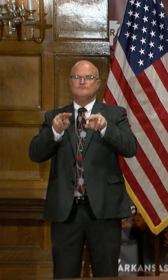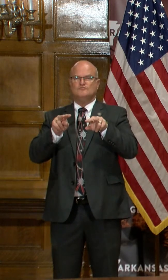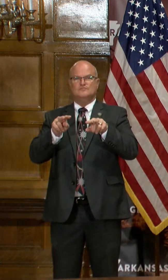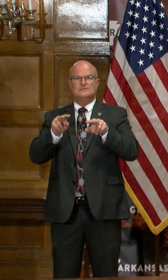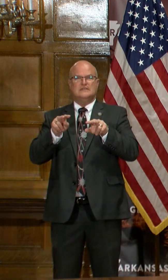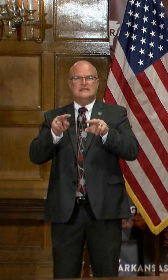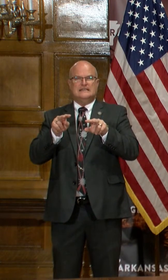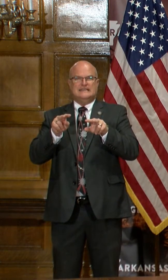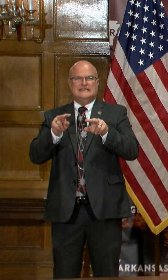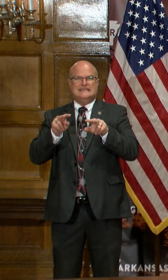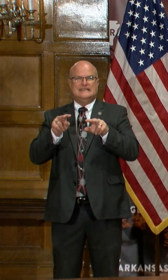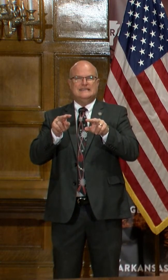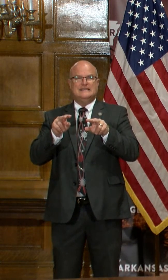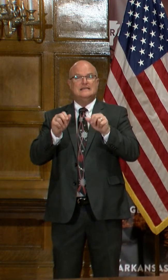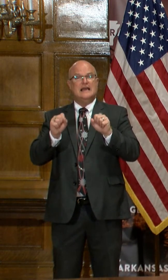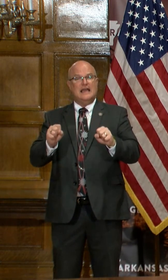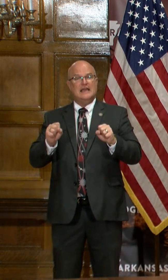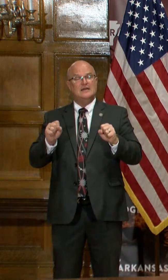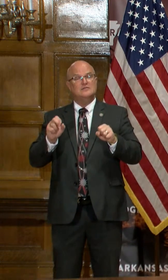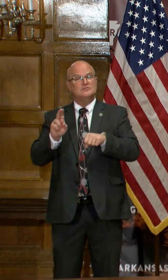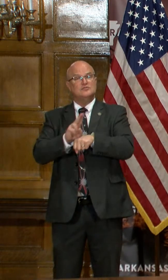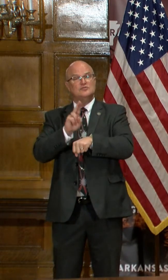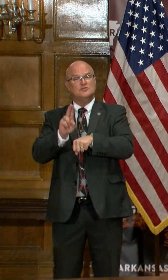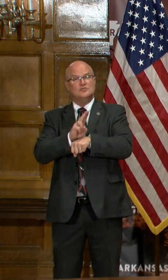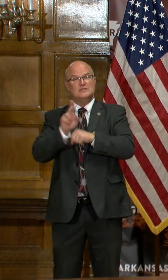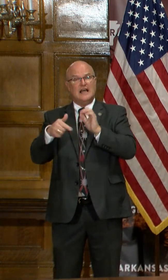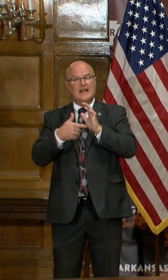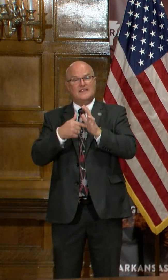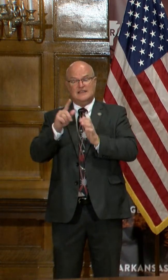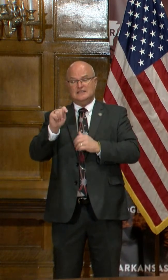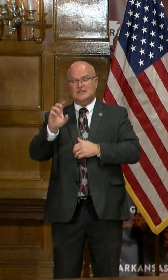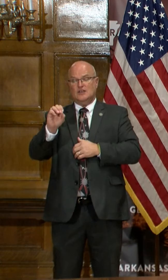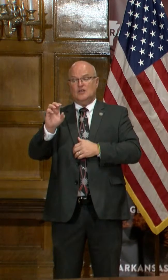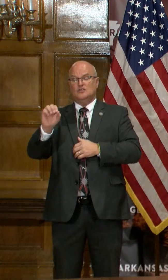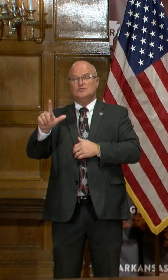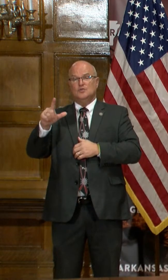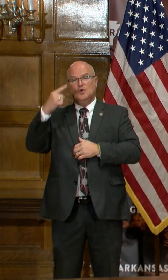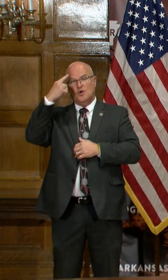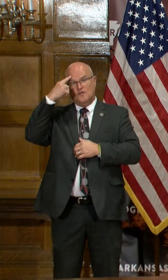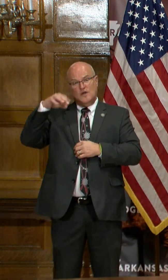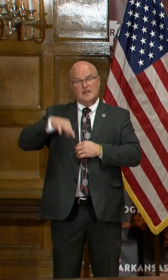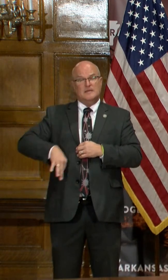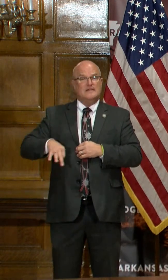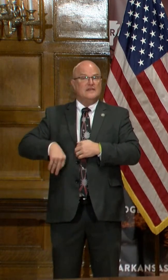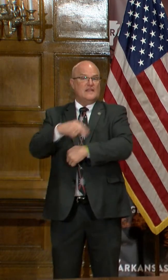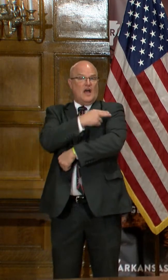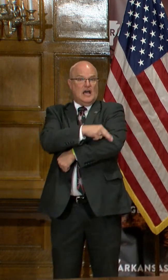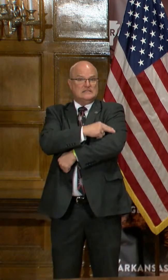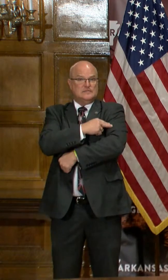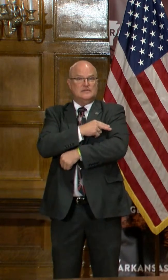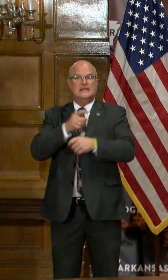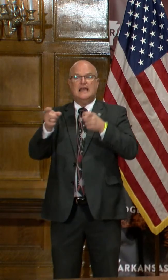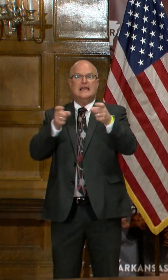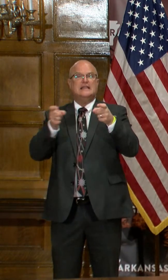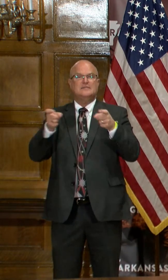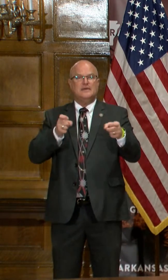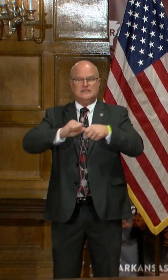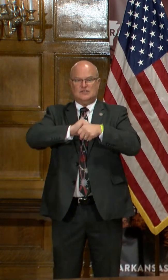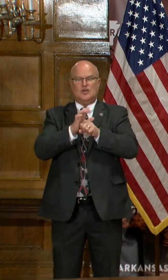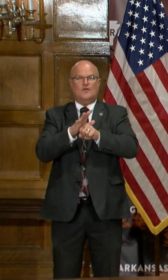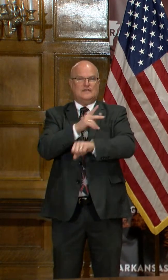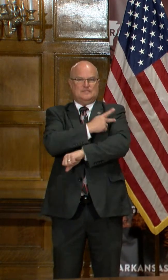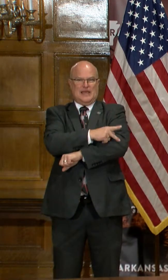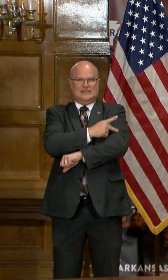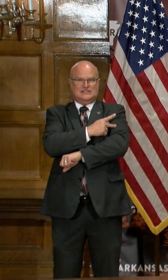to being able to utilize this tool for the benefit of our hospitals and the management of the